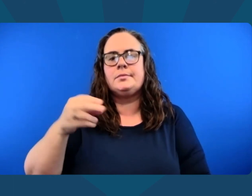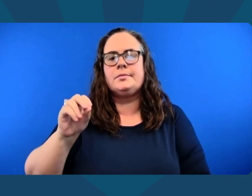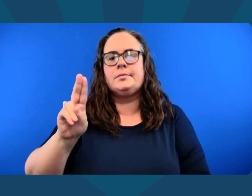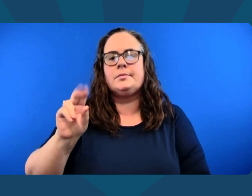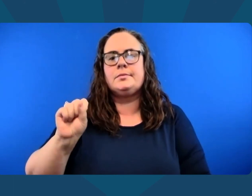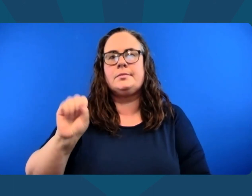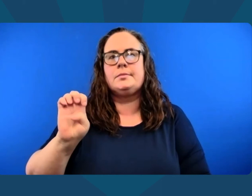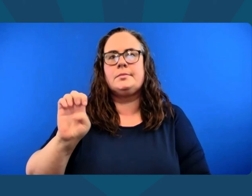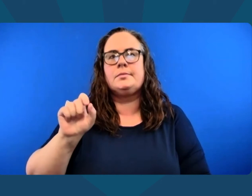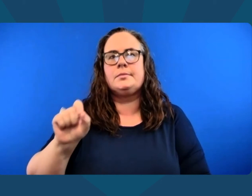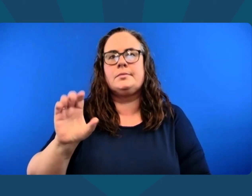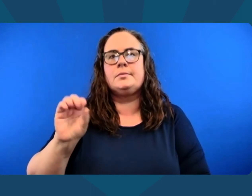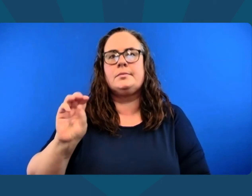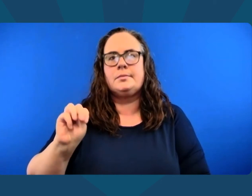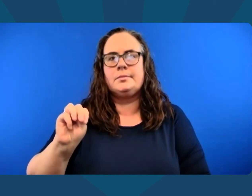jenlongden4house.com.